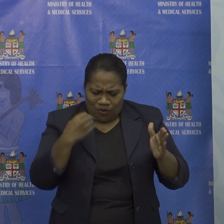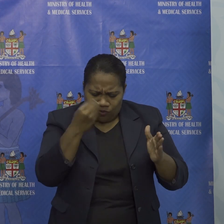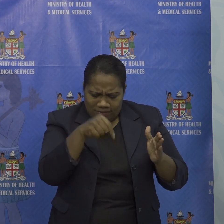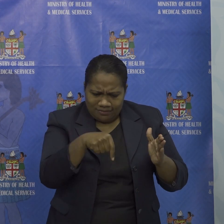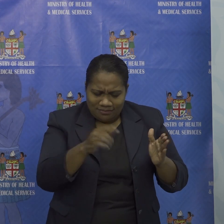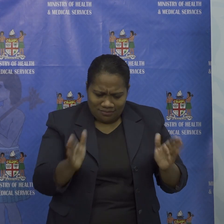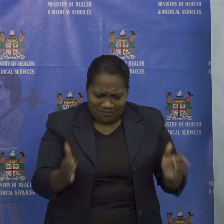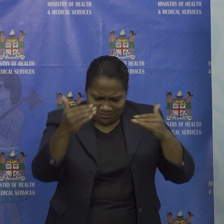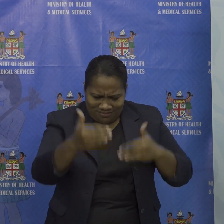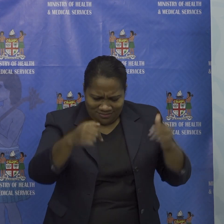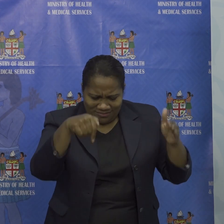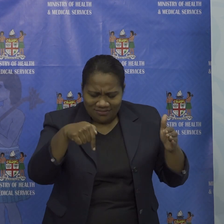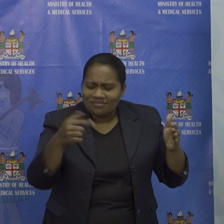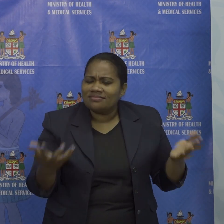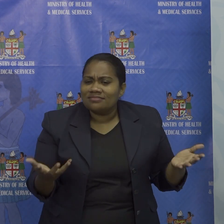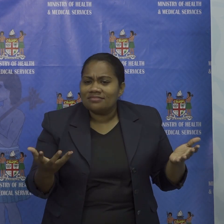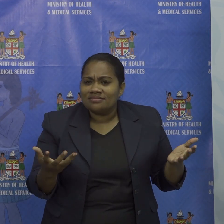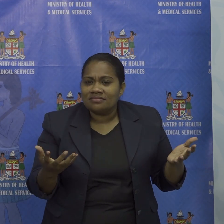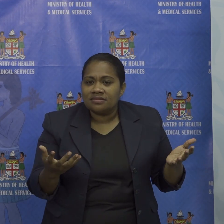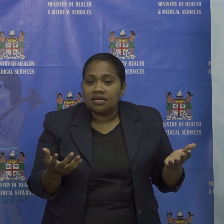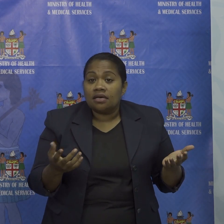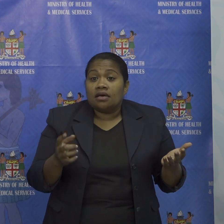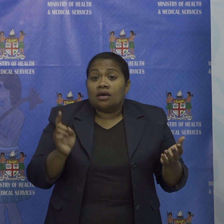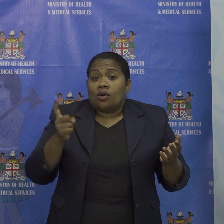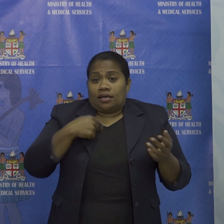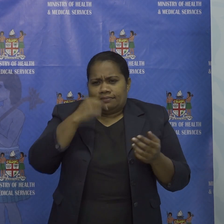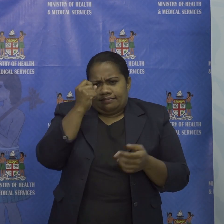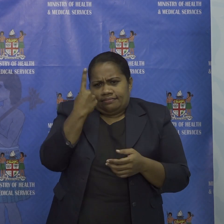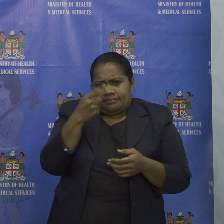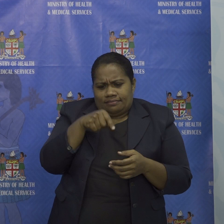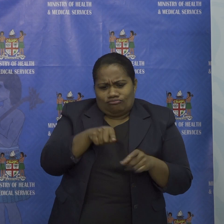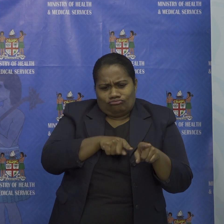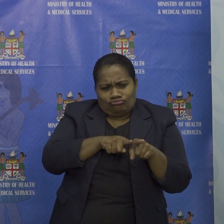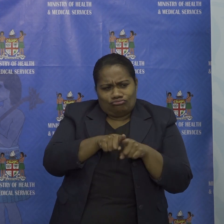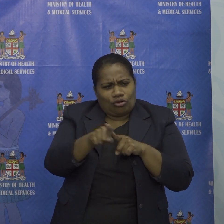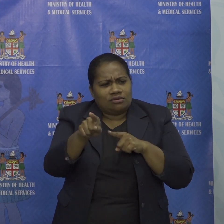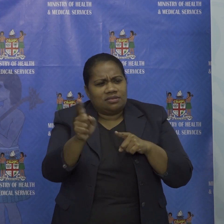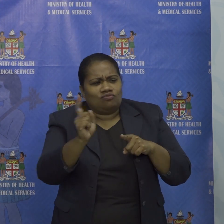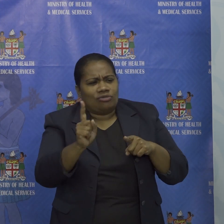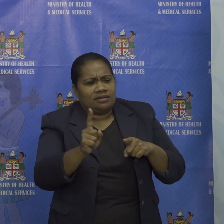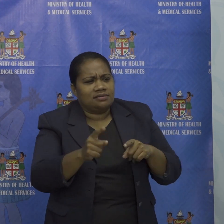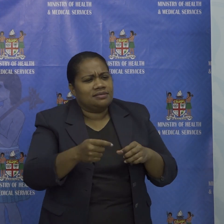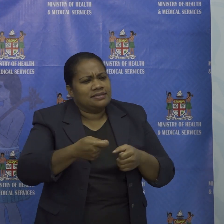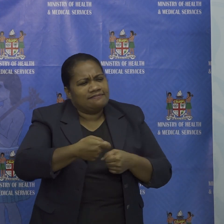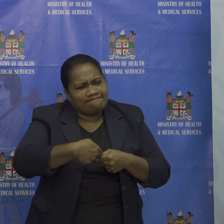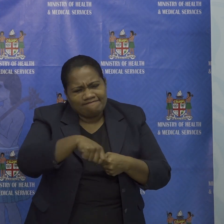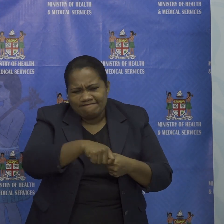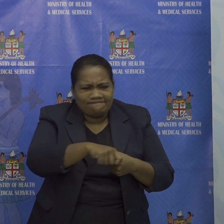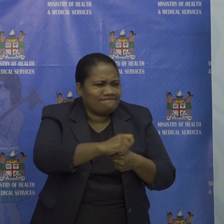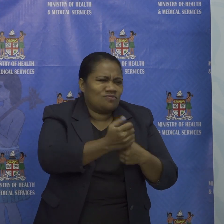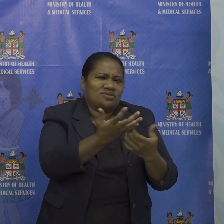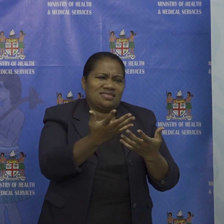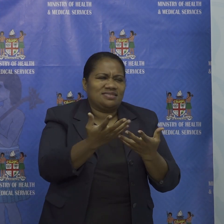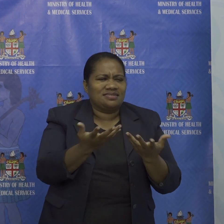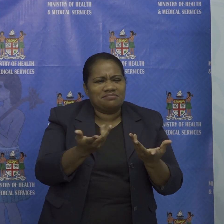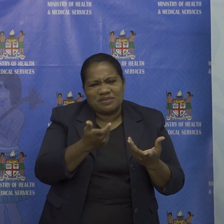From what I understand, there is mostly non-perishable food that will be available. The helpline